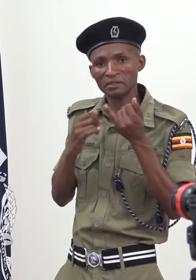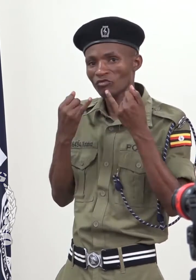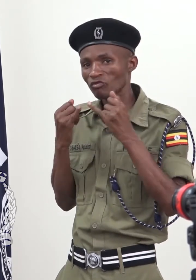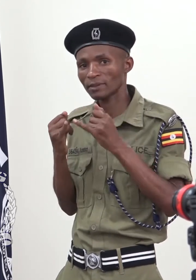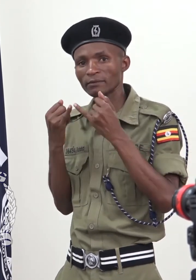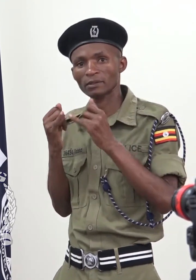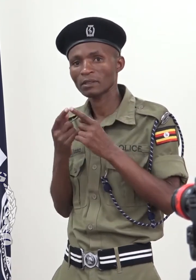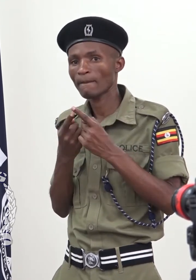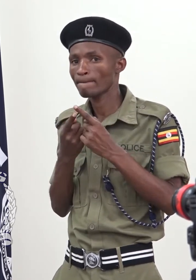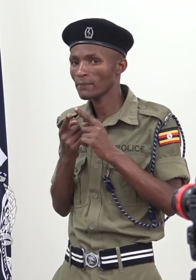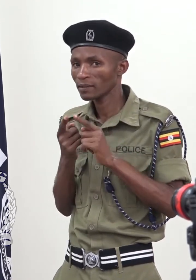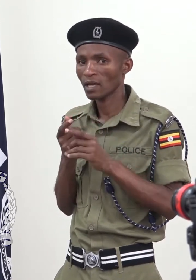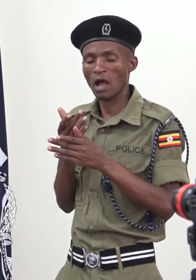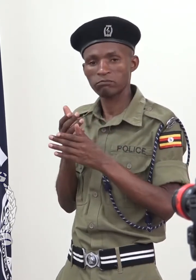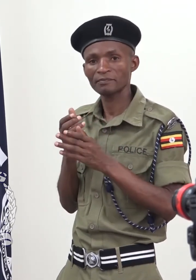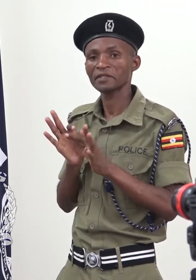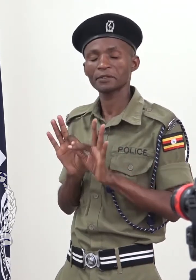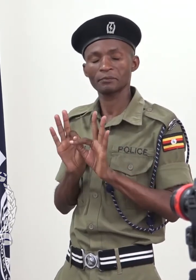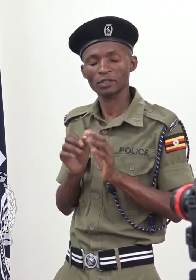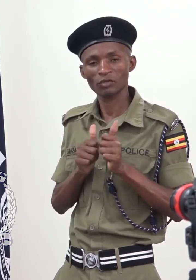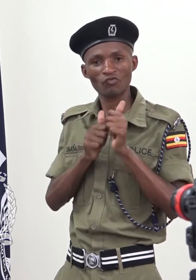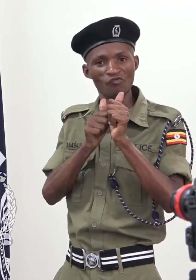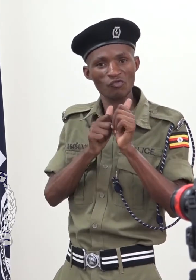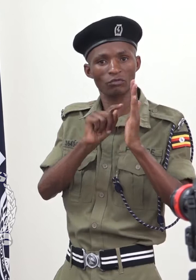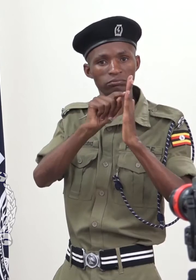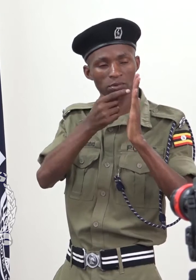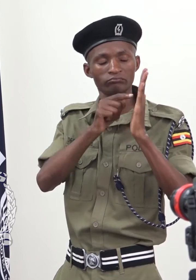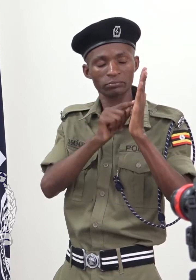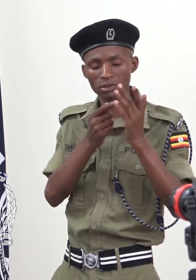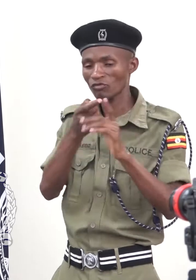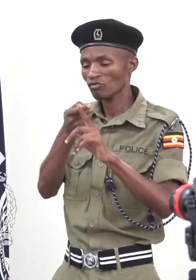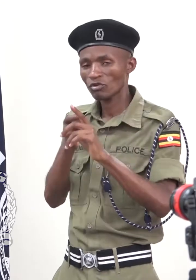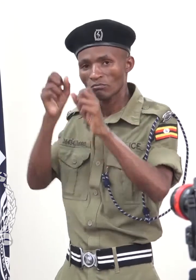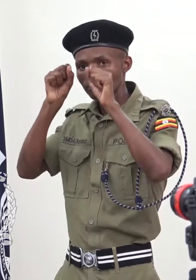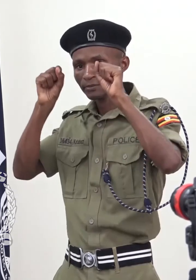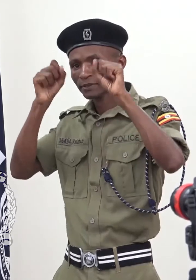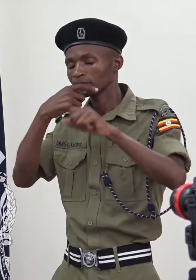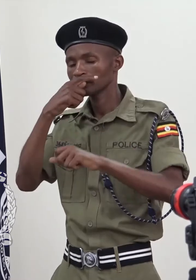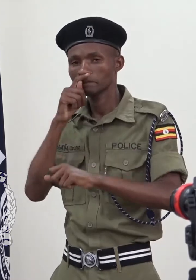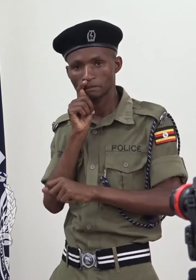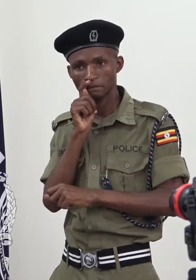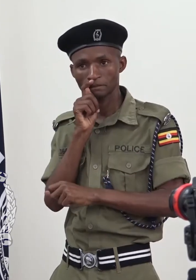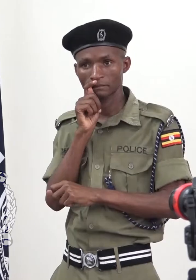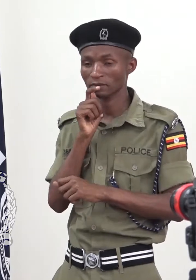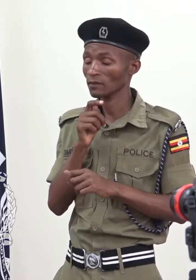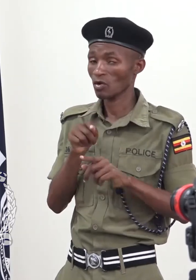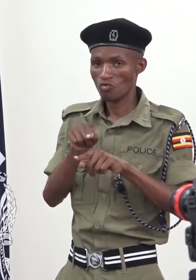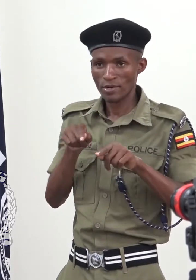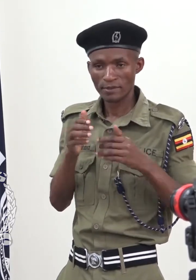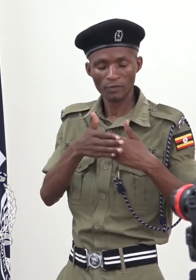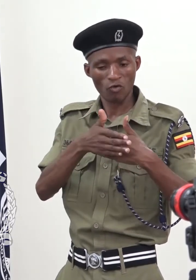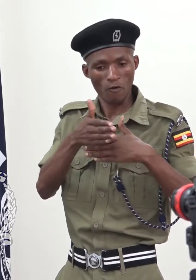we have, following the instructions of His Excellency the President, we opened a case file at